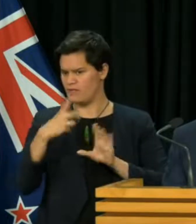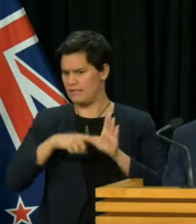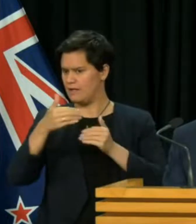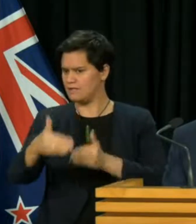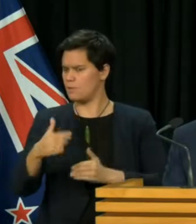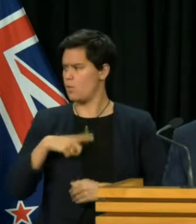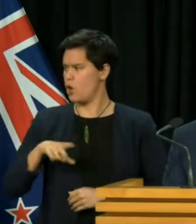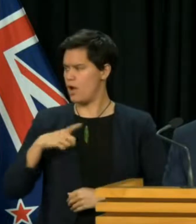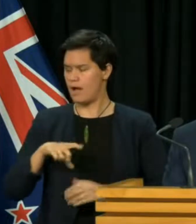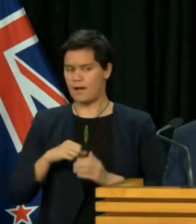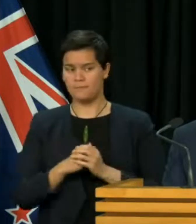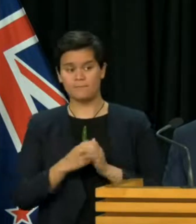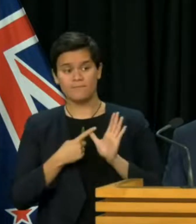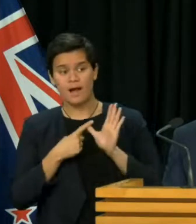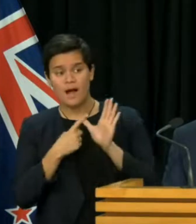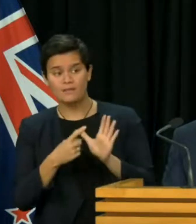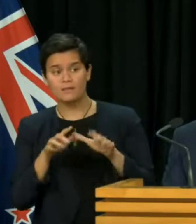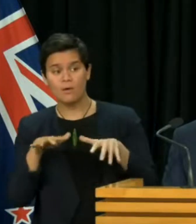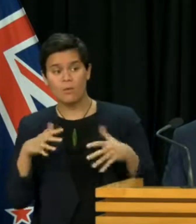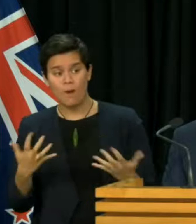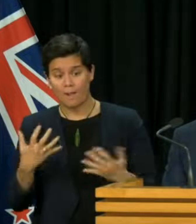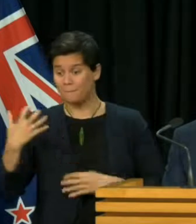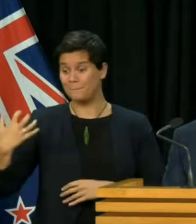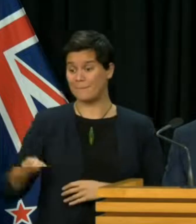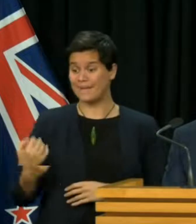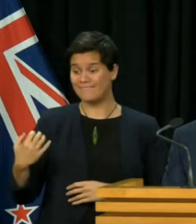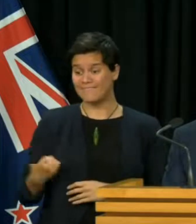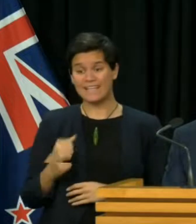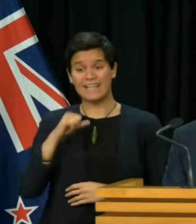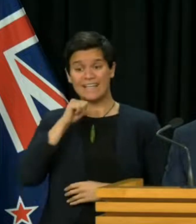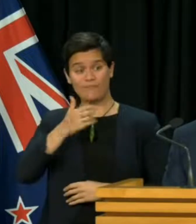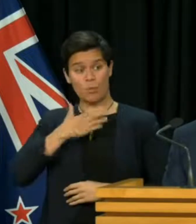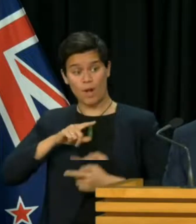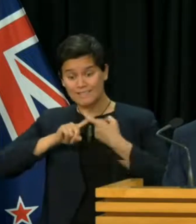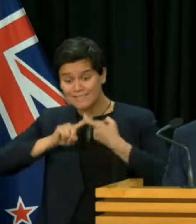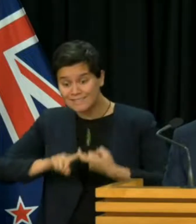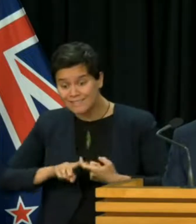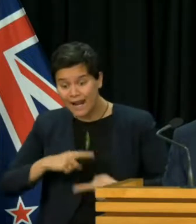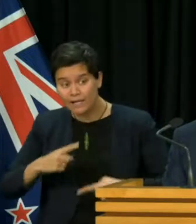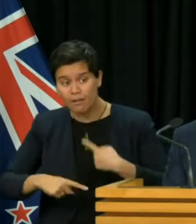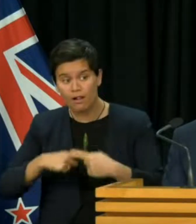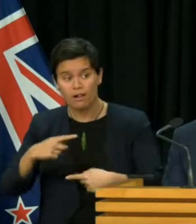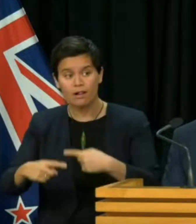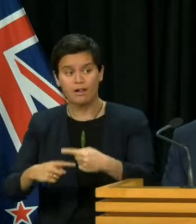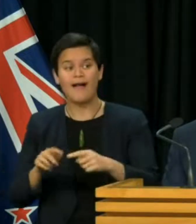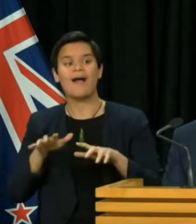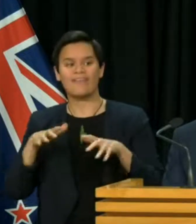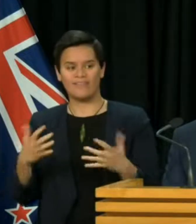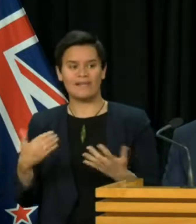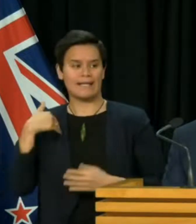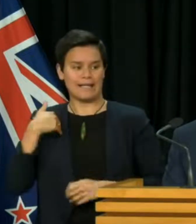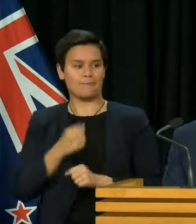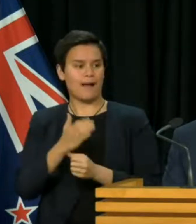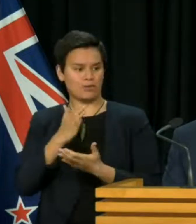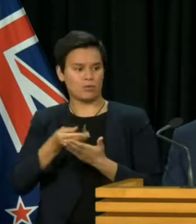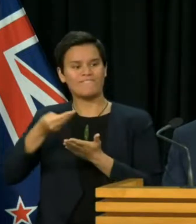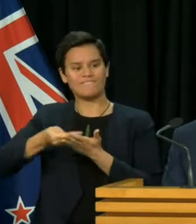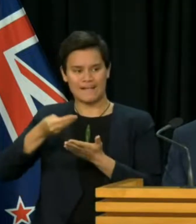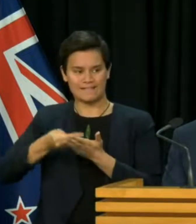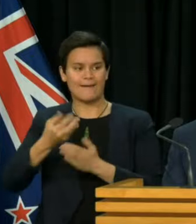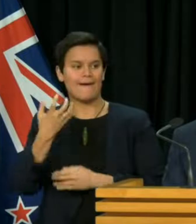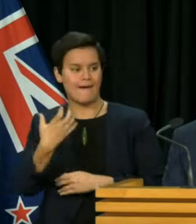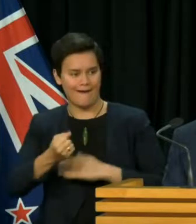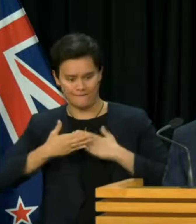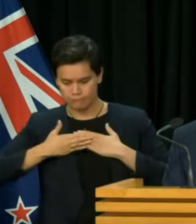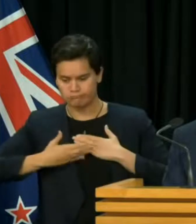that whatever we implement across benefits, if they are to be sustained, we of course have to make sure that we can fund them in out years. They're